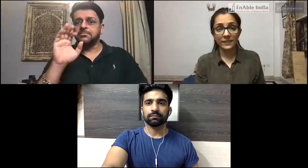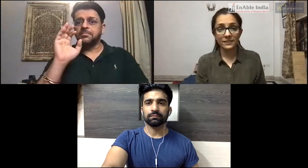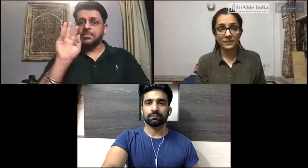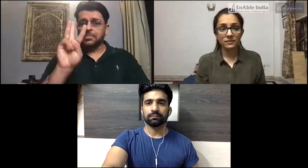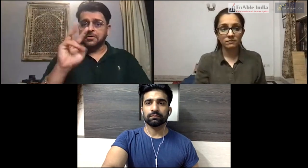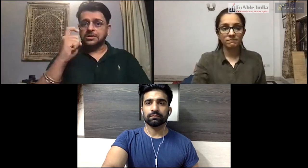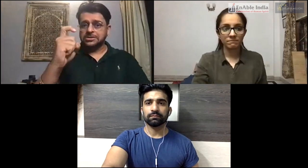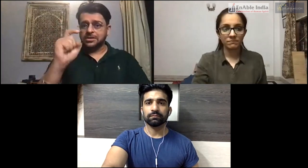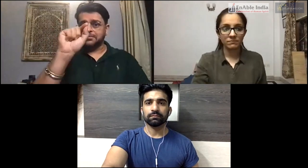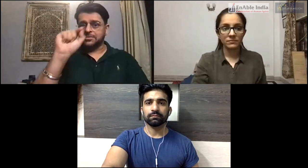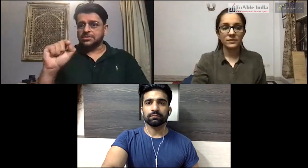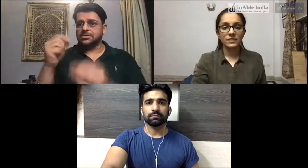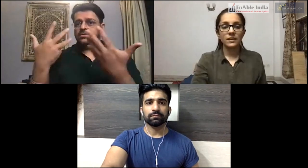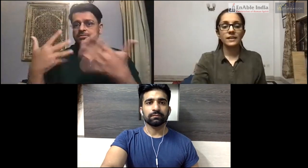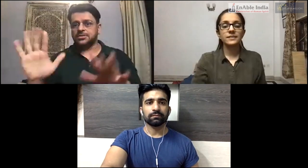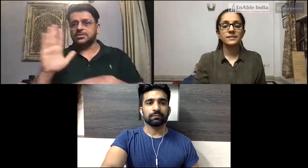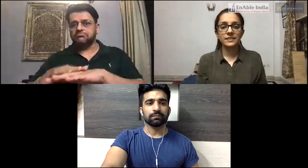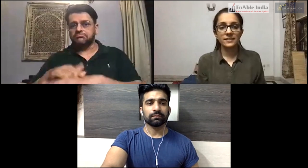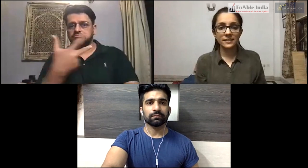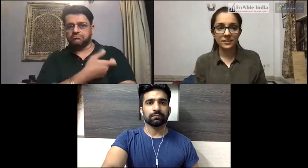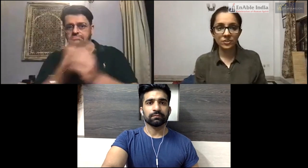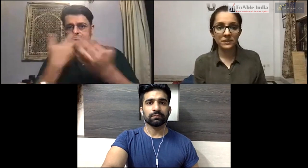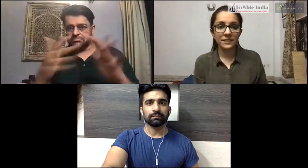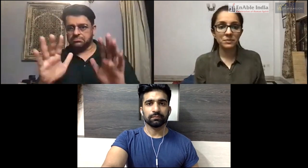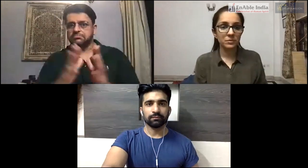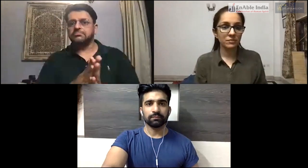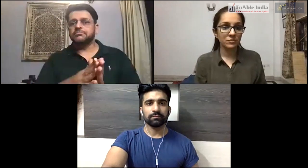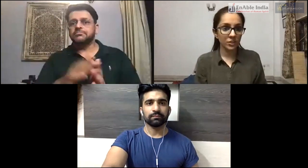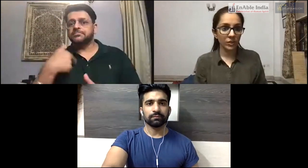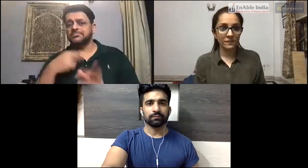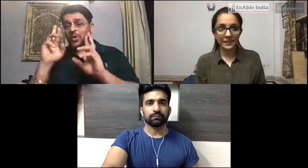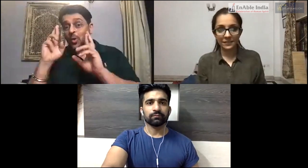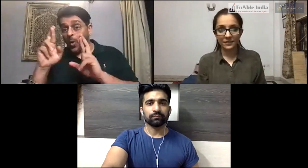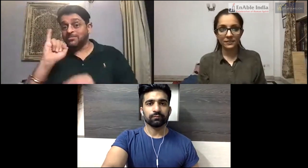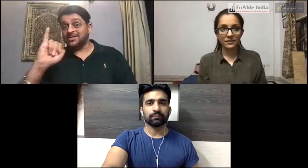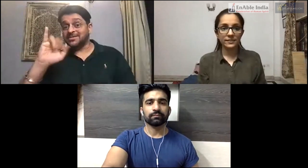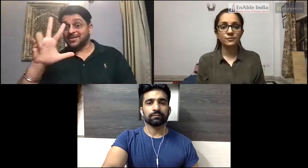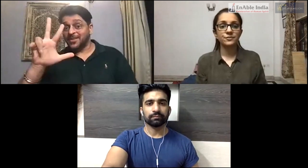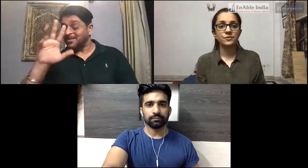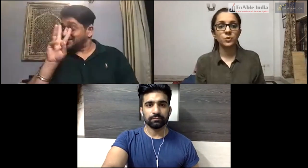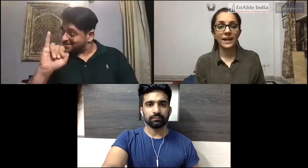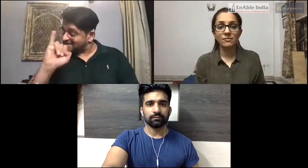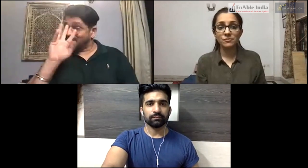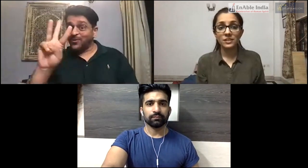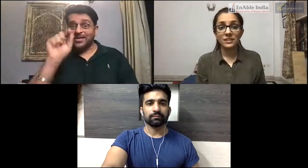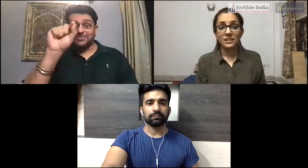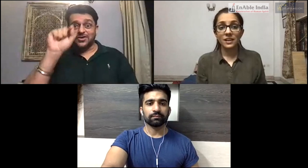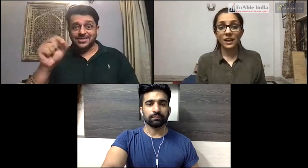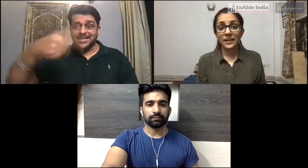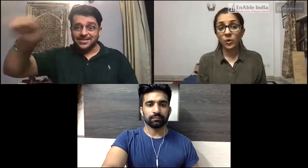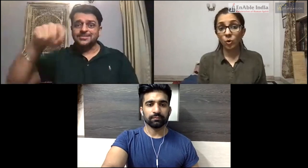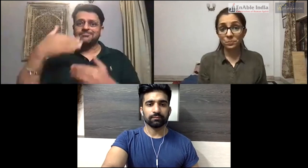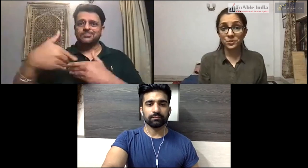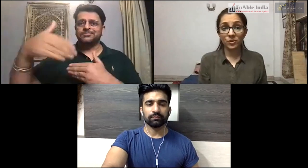Surbi, you're muted. I can see that 63% people have not gotten vaccinated. The rest of you have.